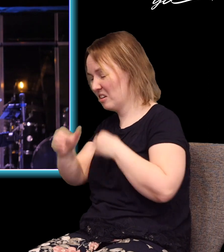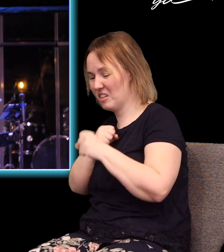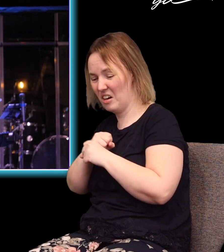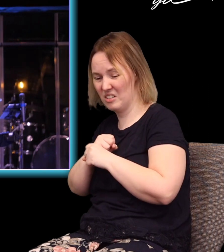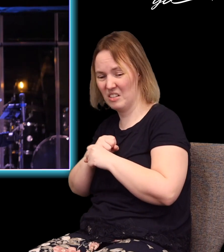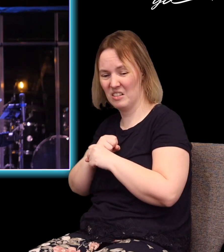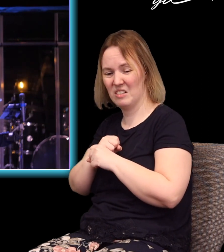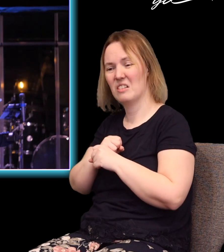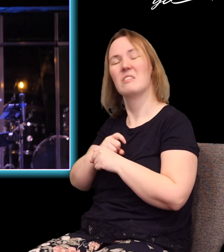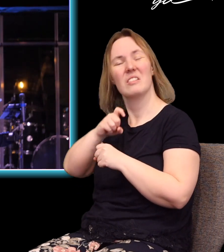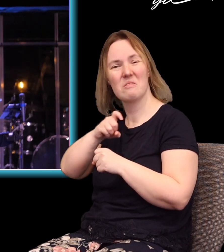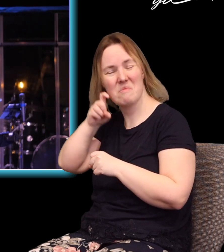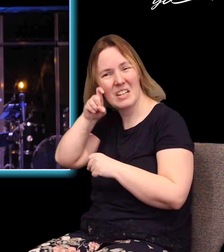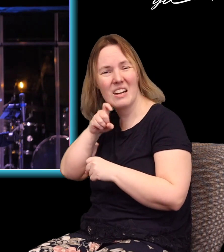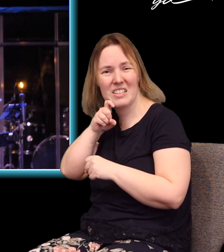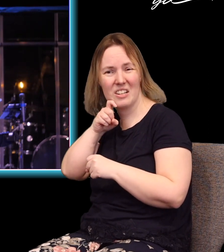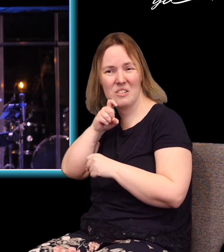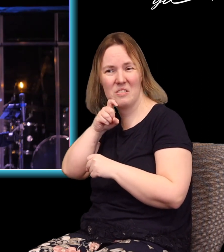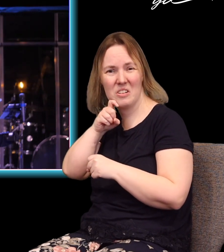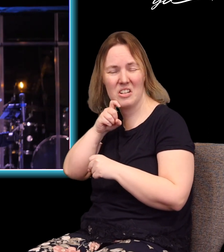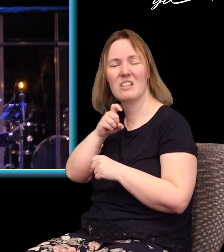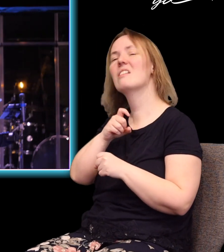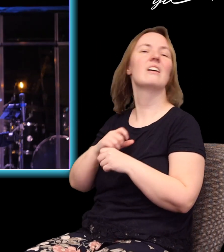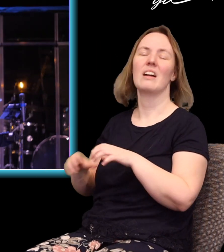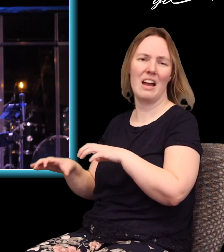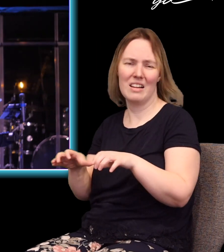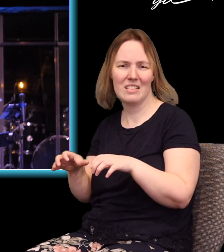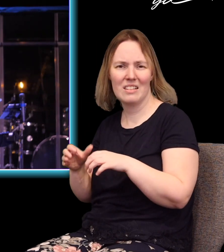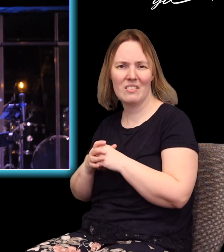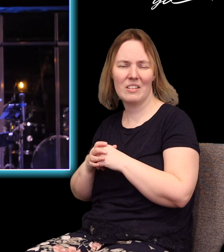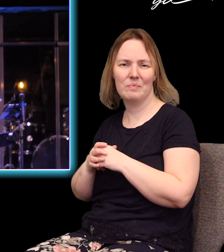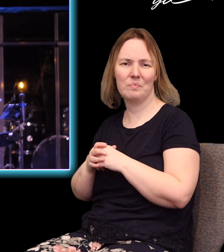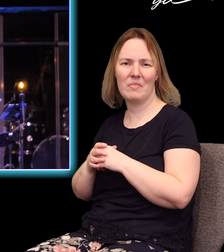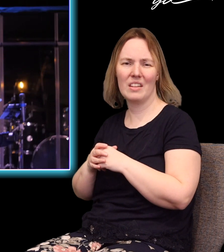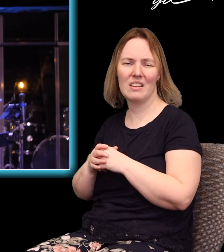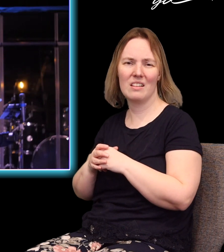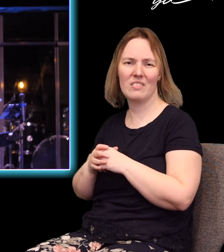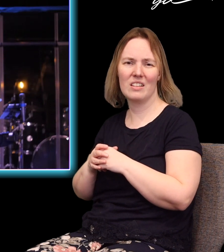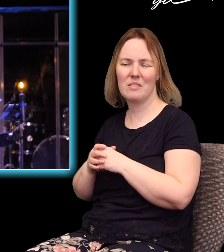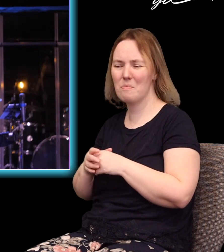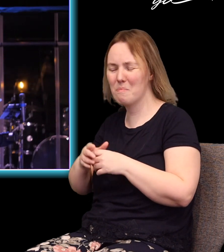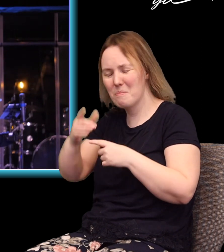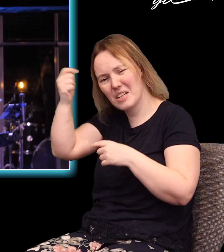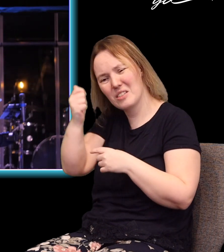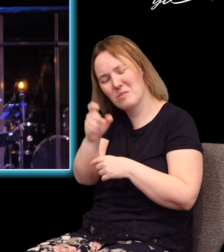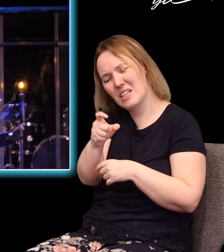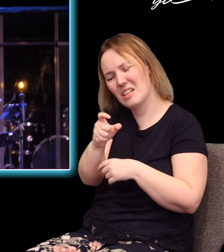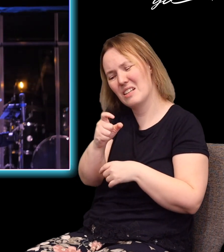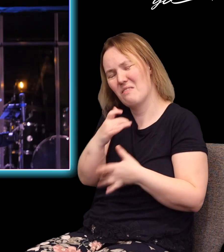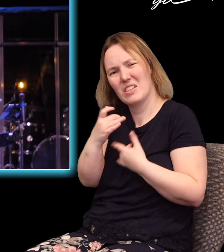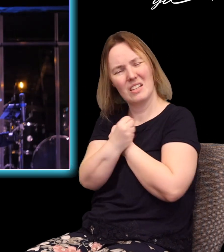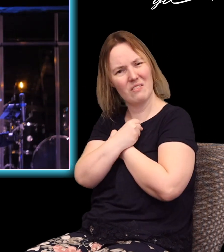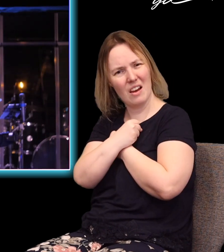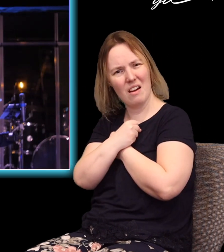have been tied up in sexual activity because you're trying to secure that sense of love or being needed or whatever it may be. But that just leaves you with more